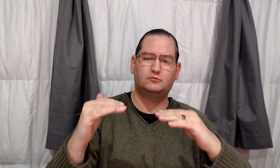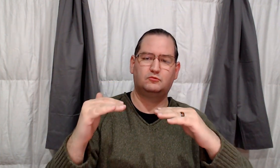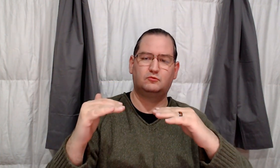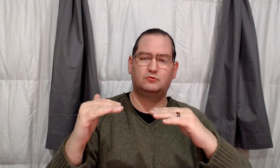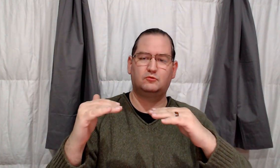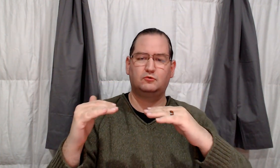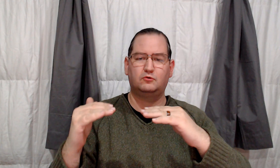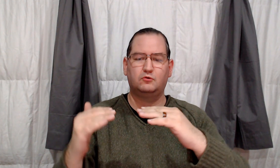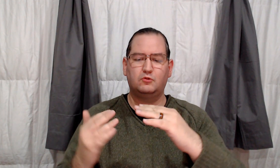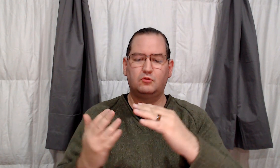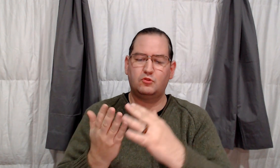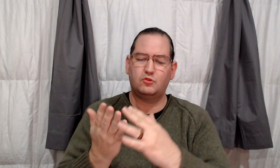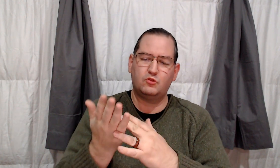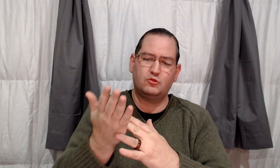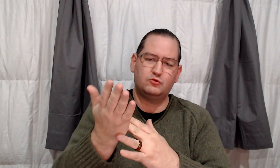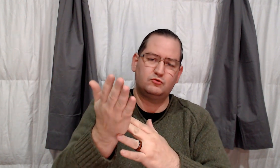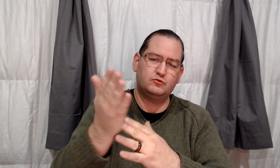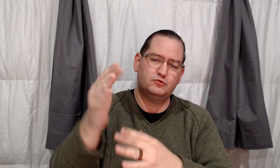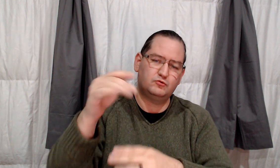Imagine that's happening automatically.